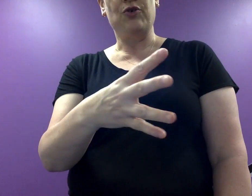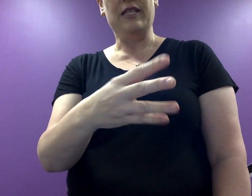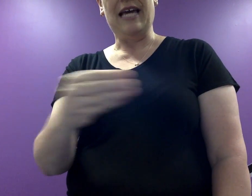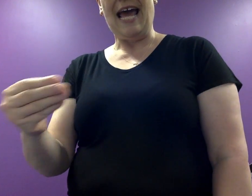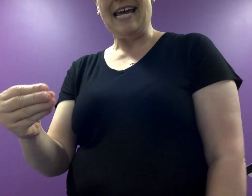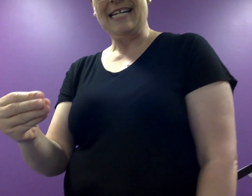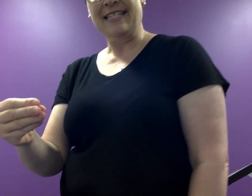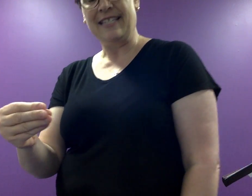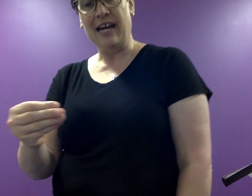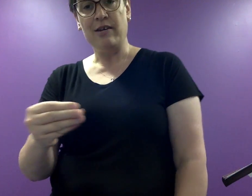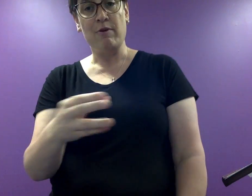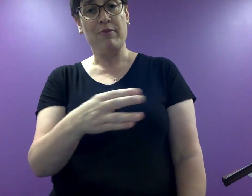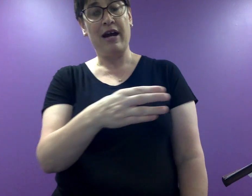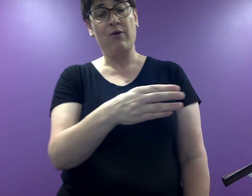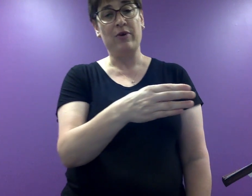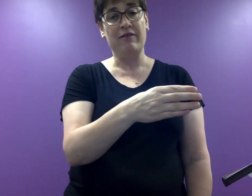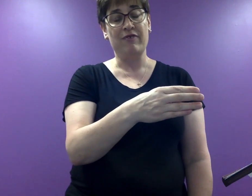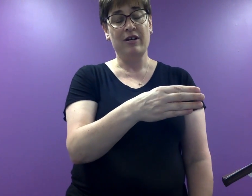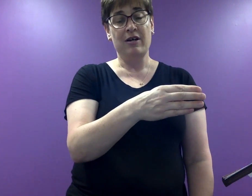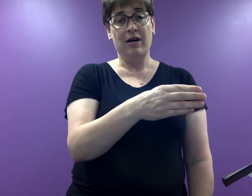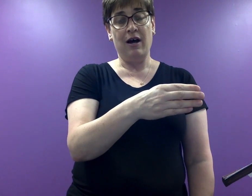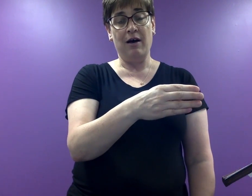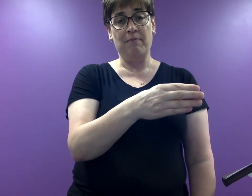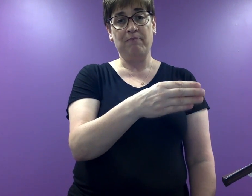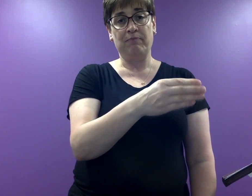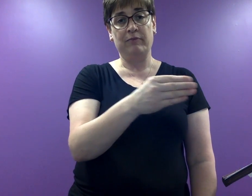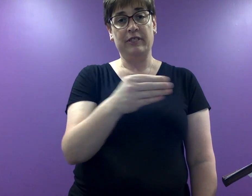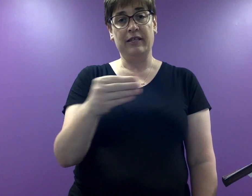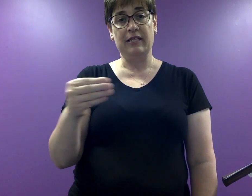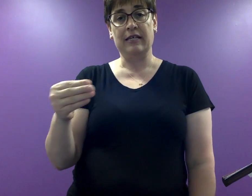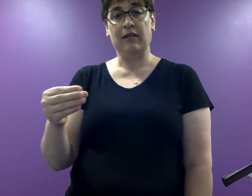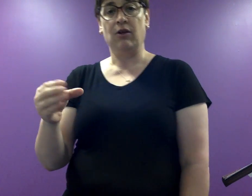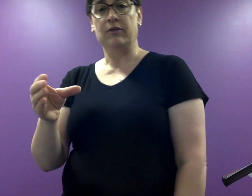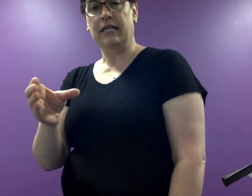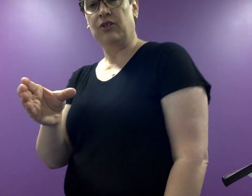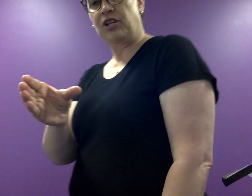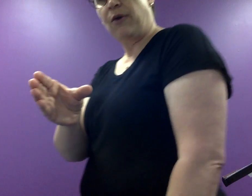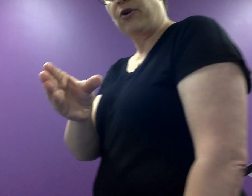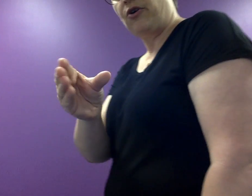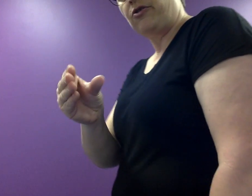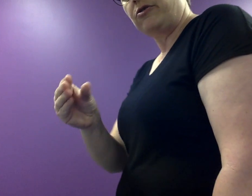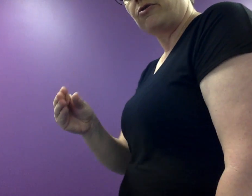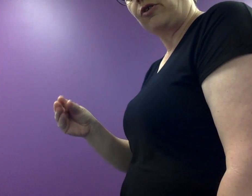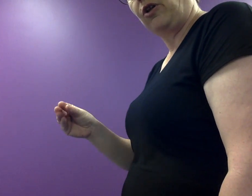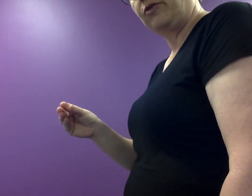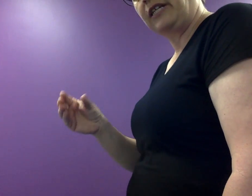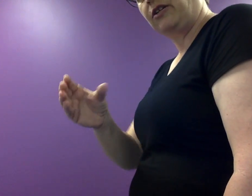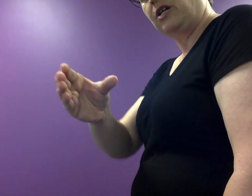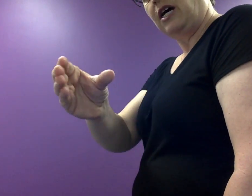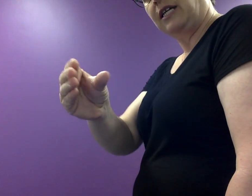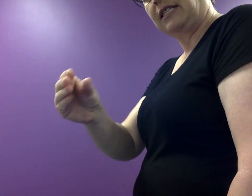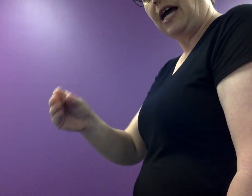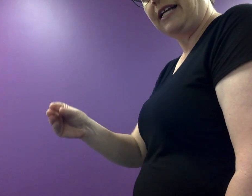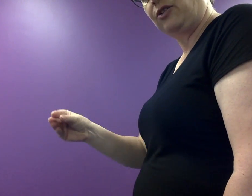the and sign. Remember how we've said that's like closing a shower curtain or closing a sliding